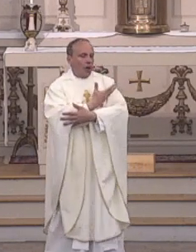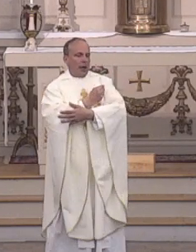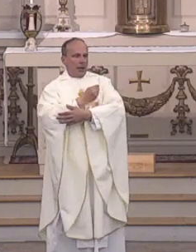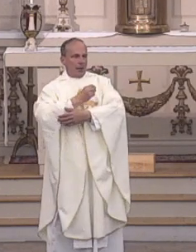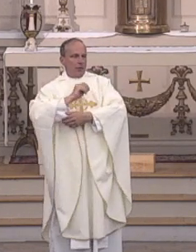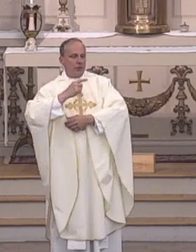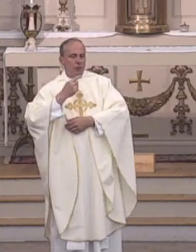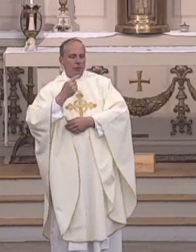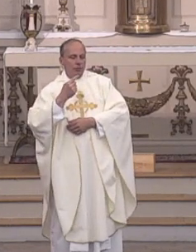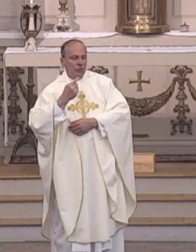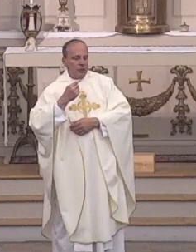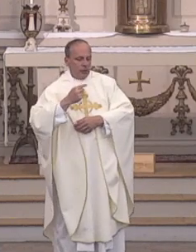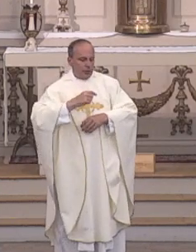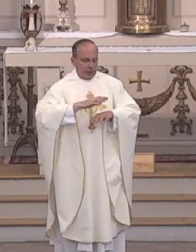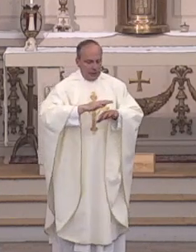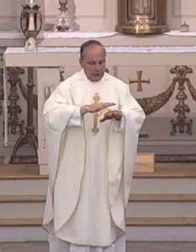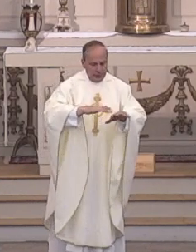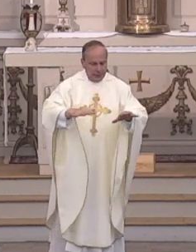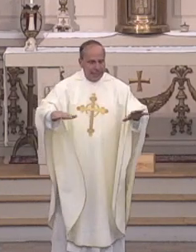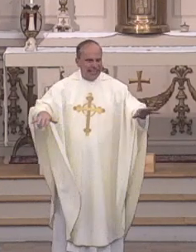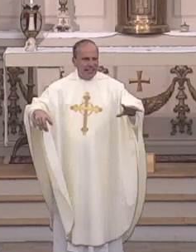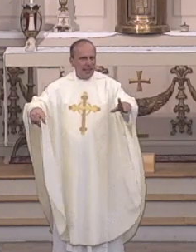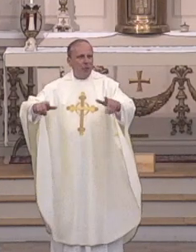But his family and his granddaughter,